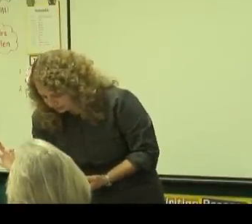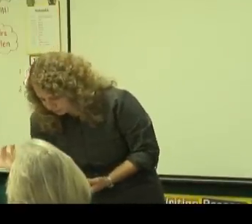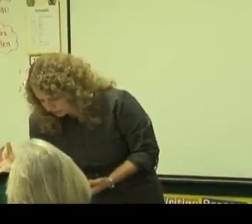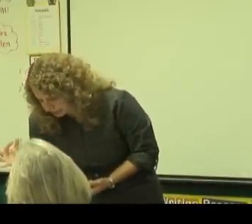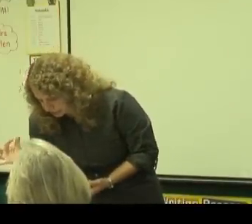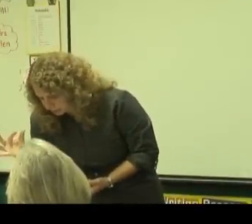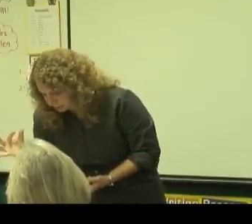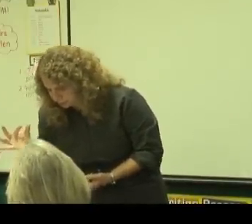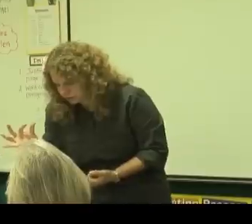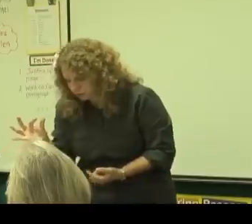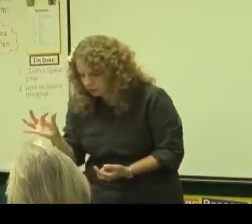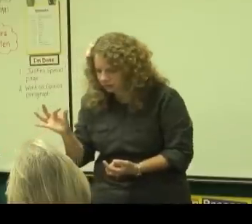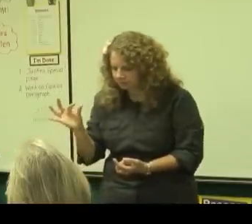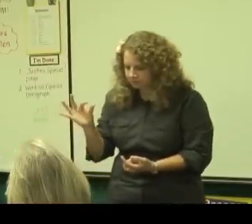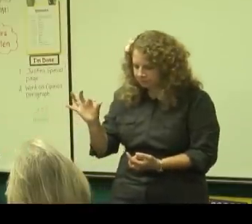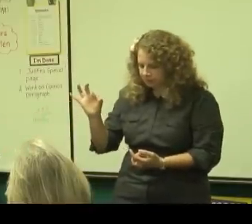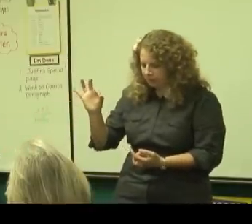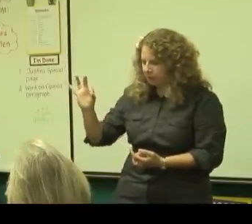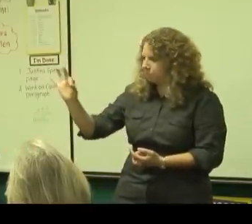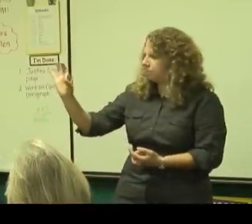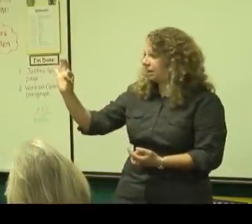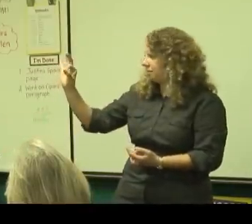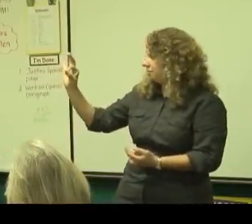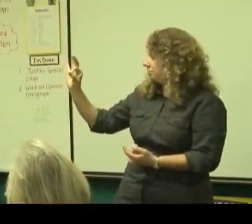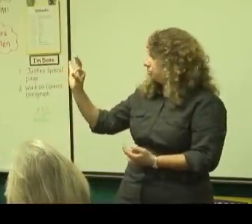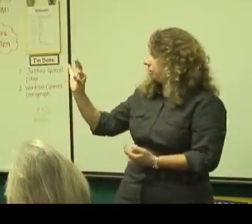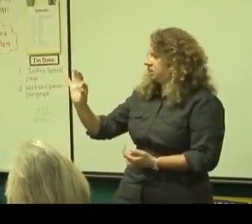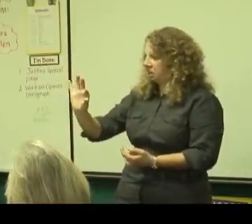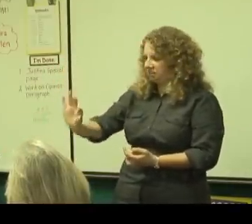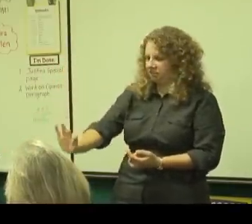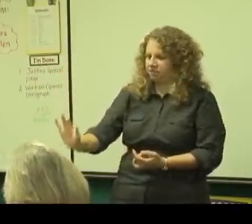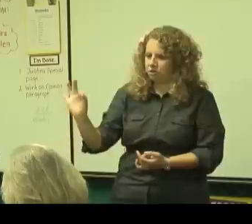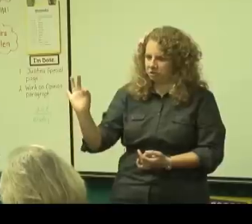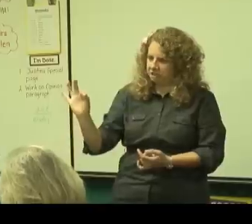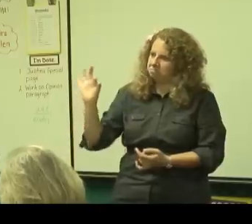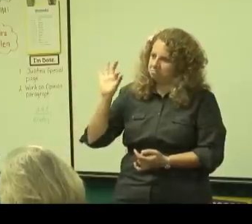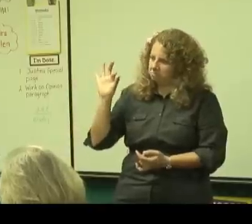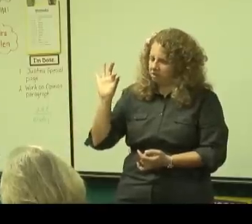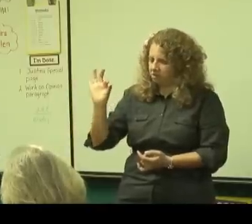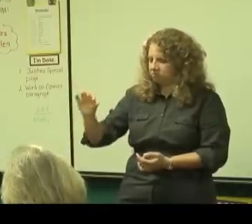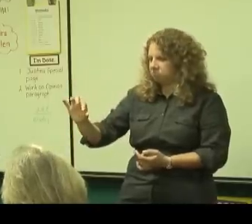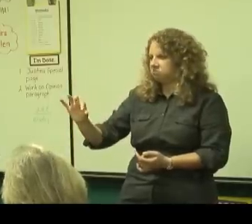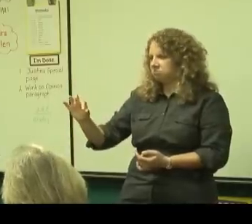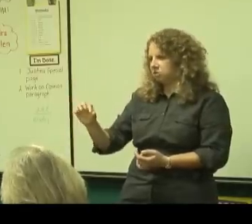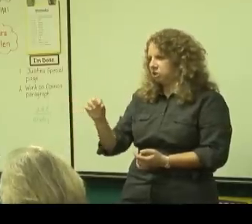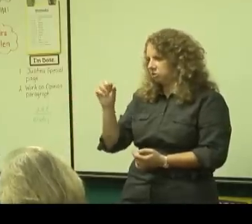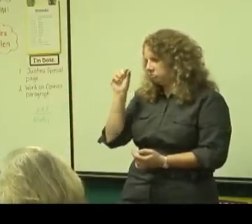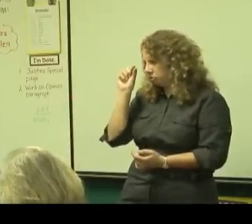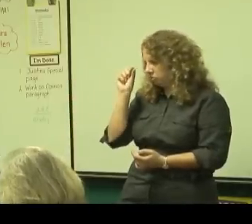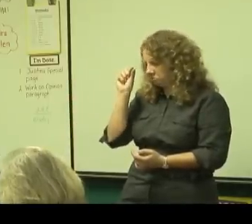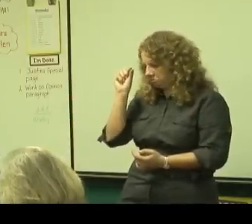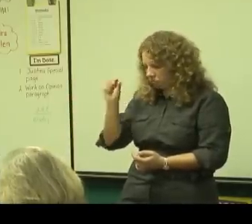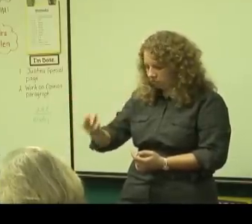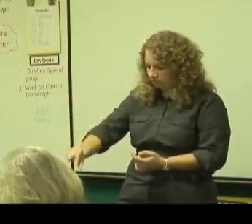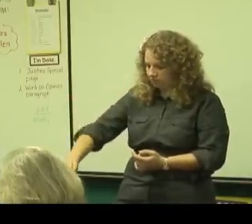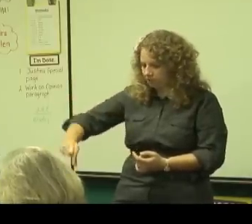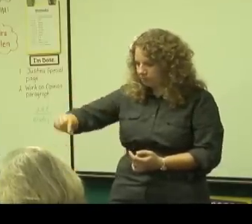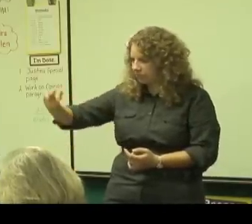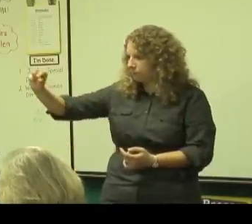but that's kind of what they're doing in the book. But kind of more like an F, like if you're holding it, you know. Or if I was gonna pick it up